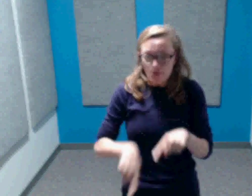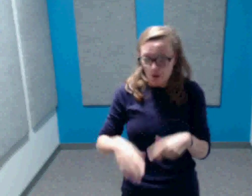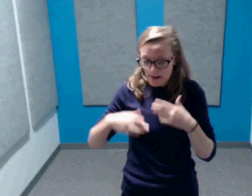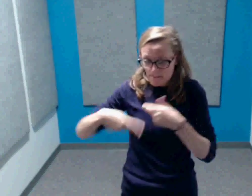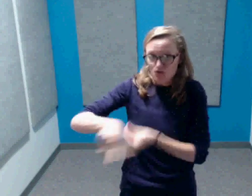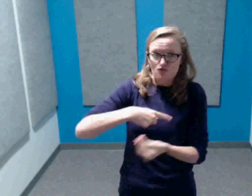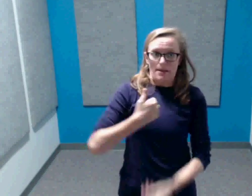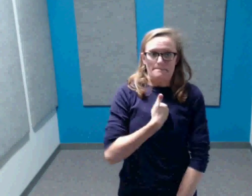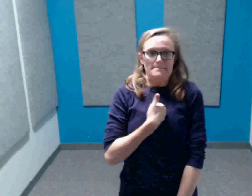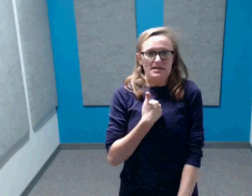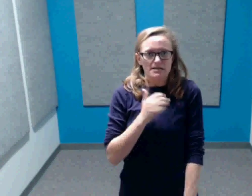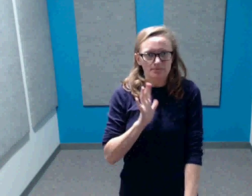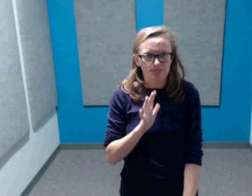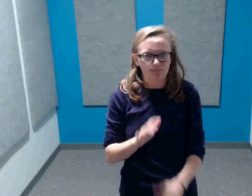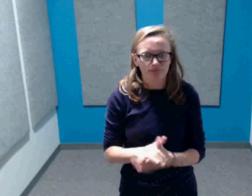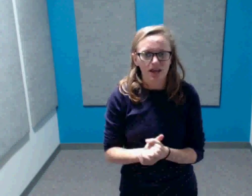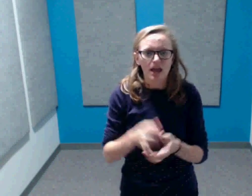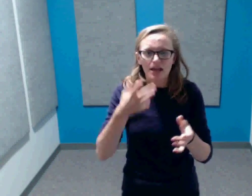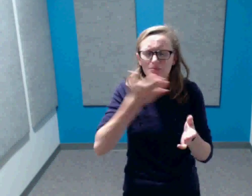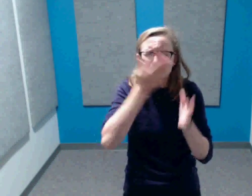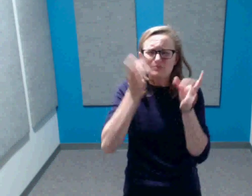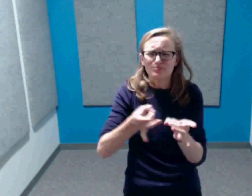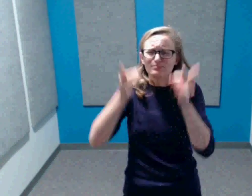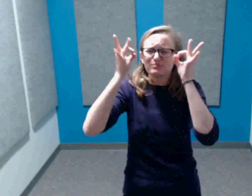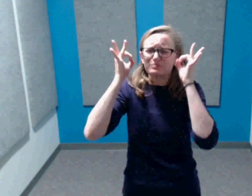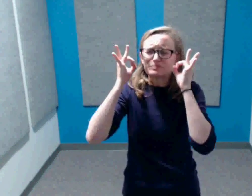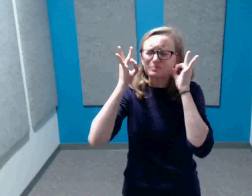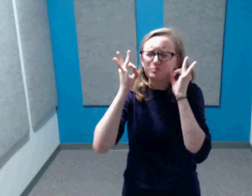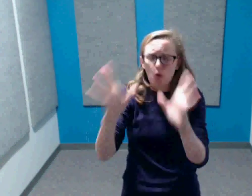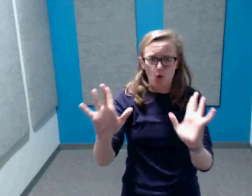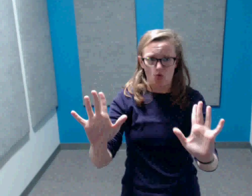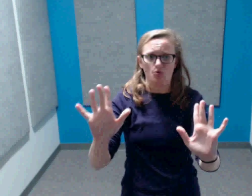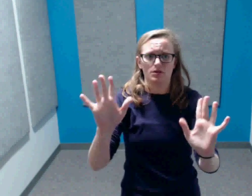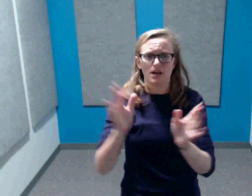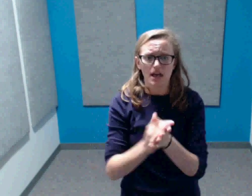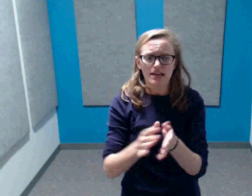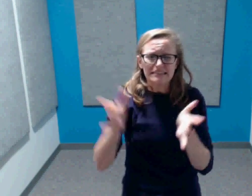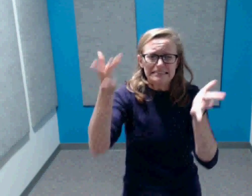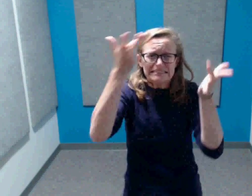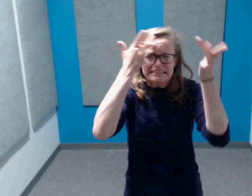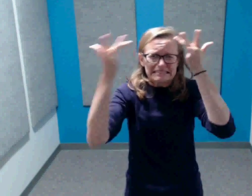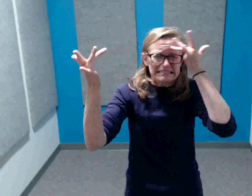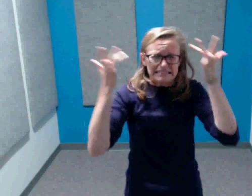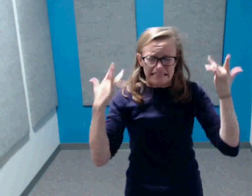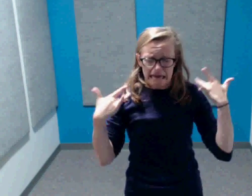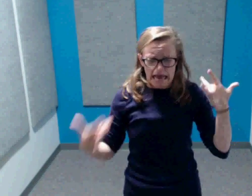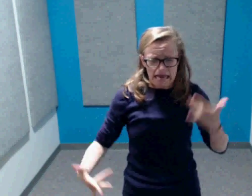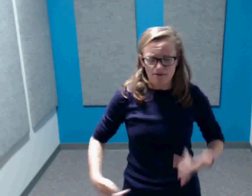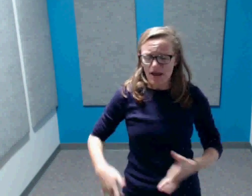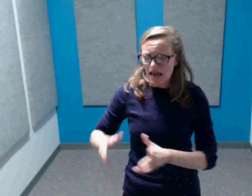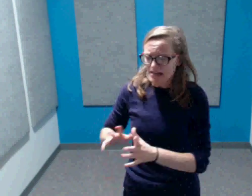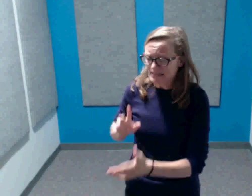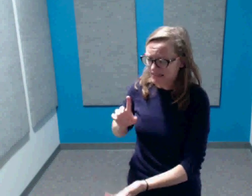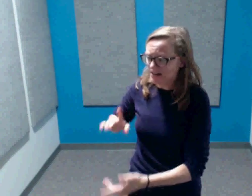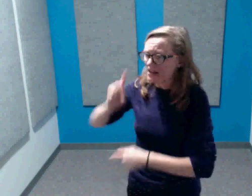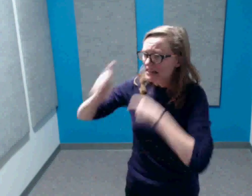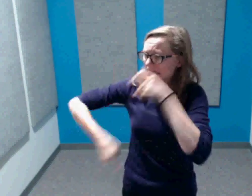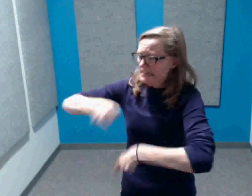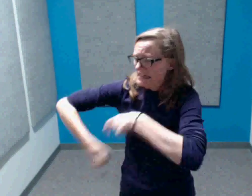myself. Man, it smelled so bad, it just stung every place it hit. And I ran up into the carport and started